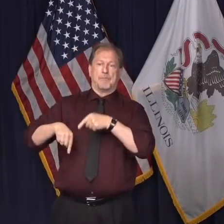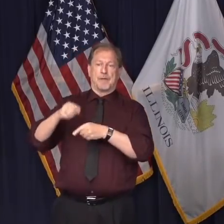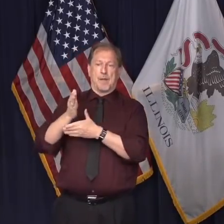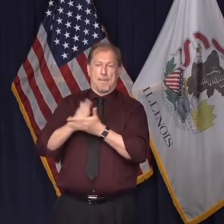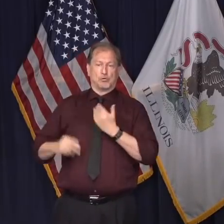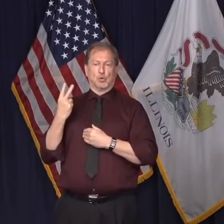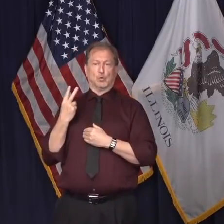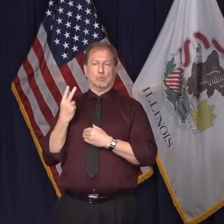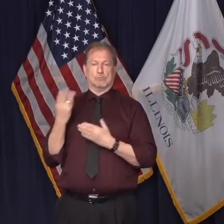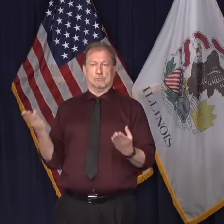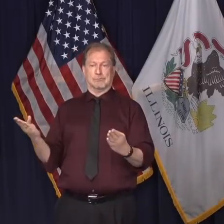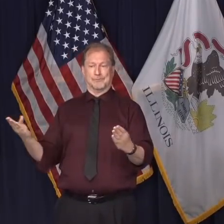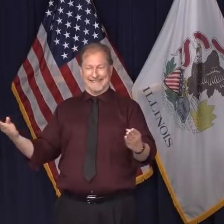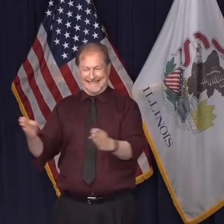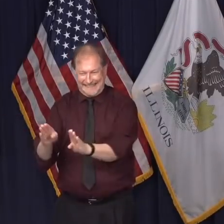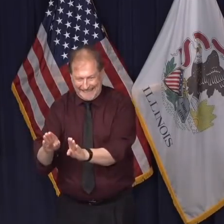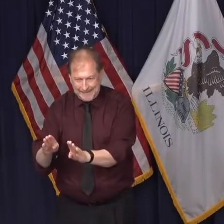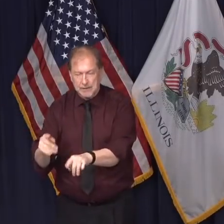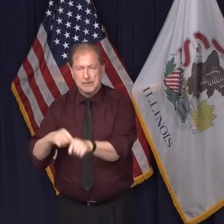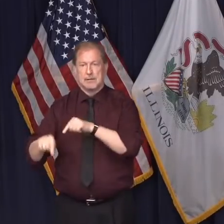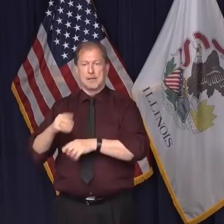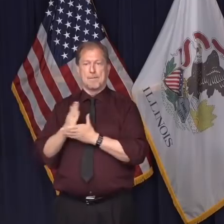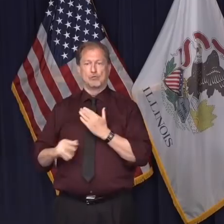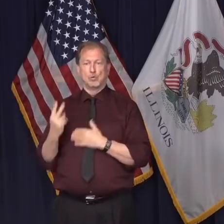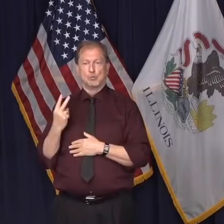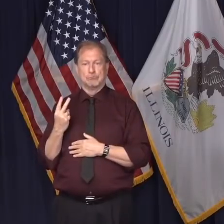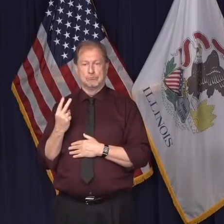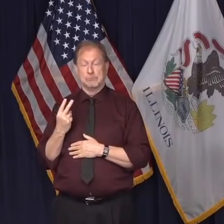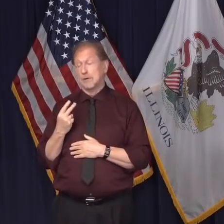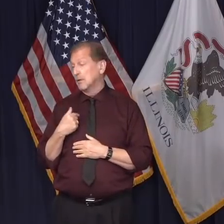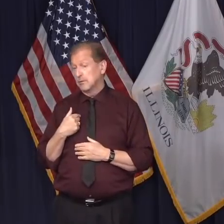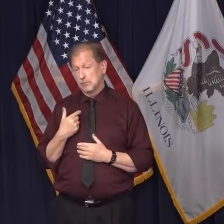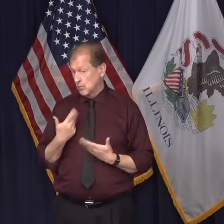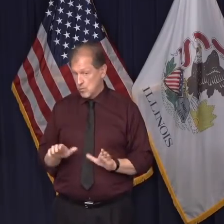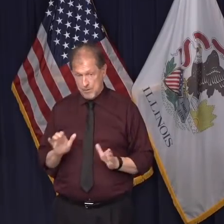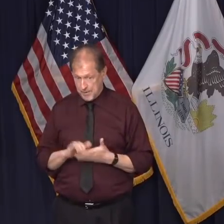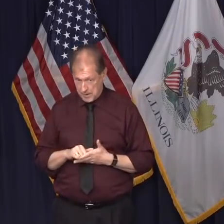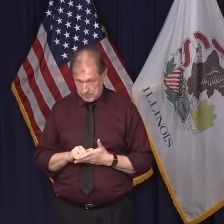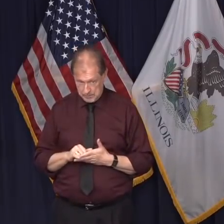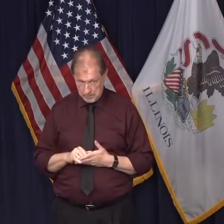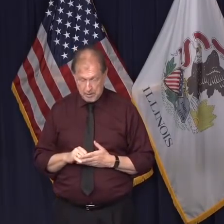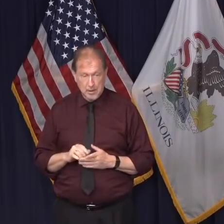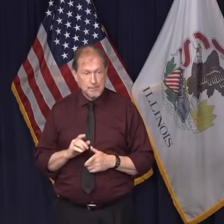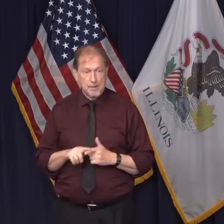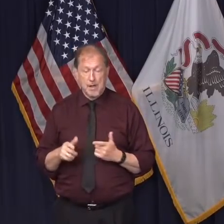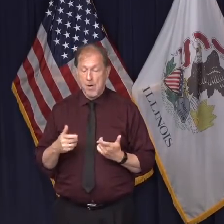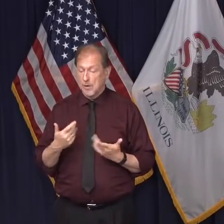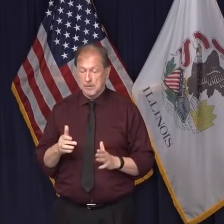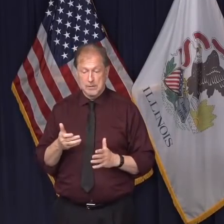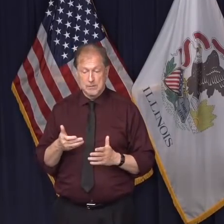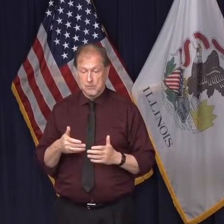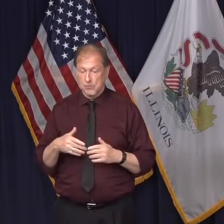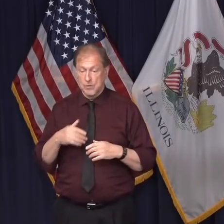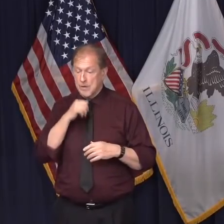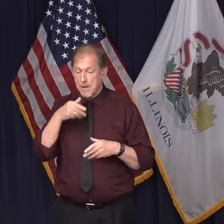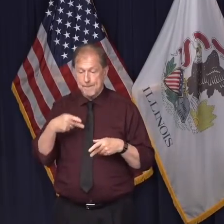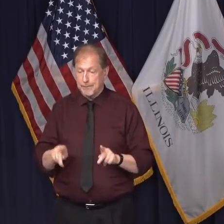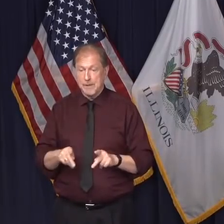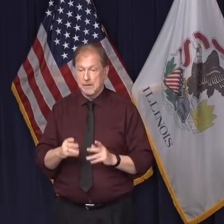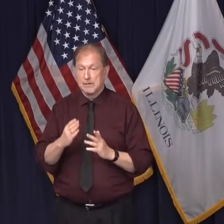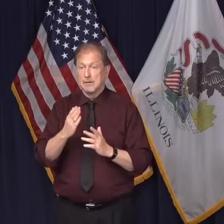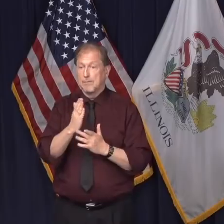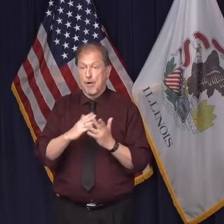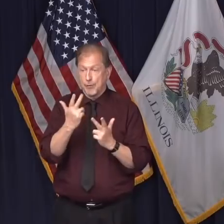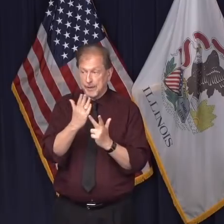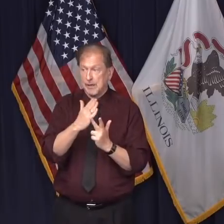not something any of us wants to do, but certainly it wouldn't allow a region of the state to move forward if it wasn't meeting the metrics